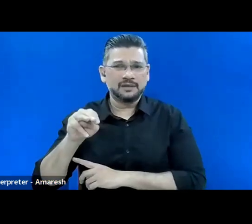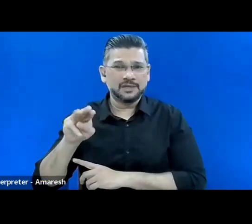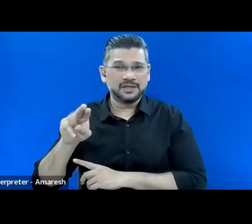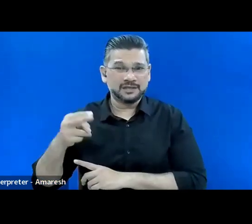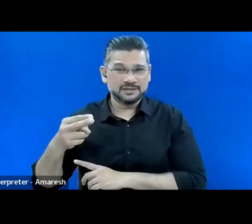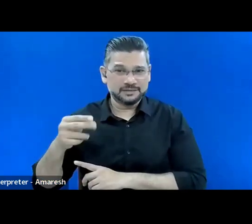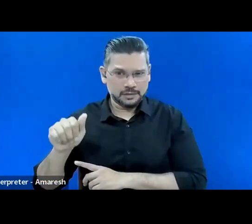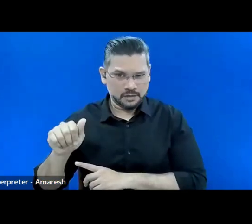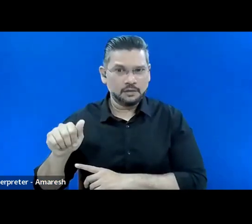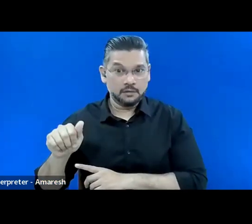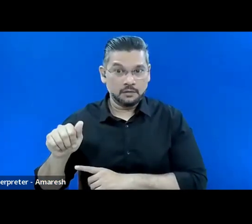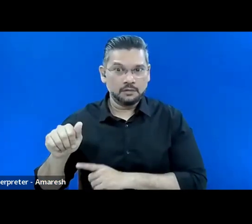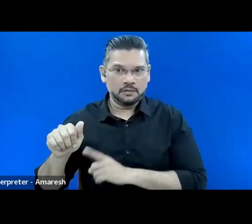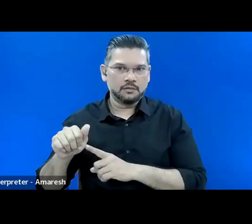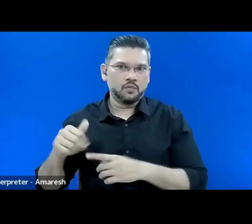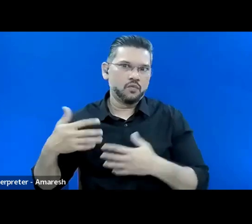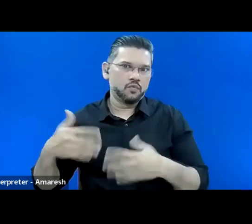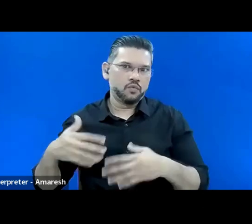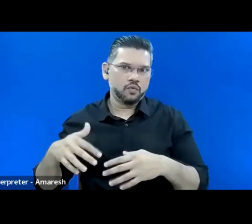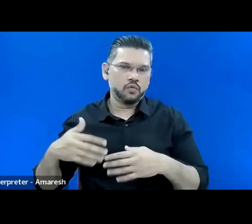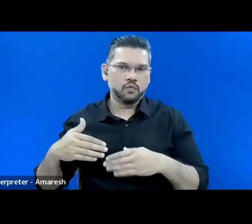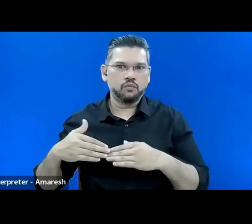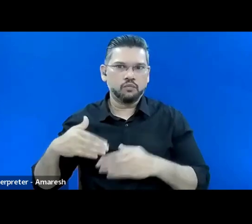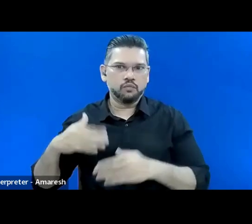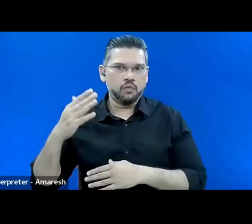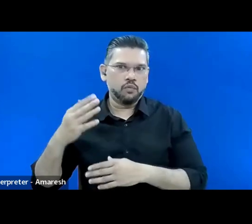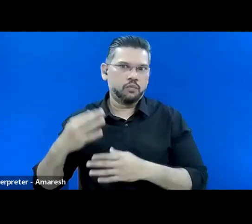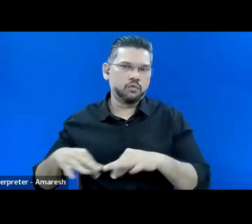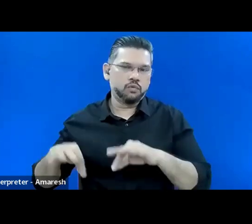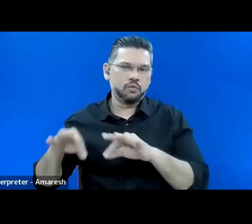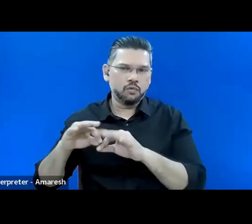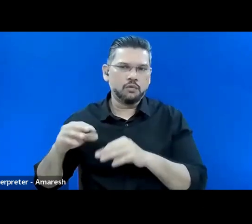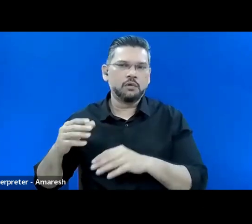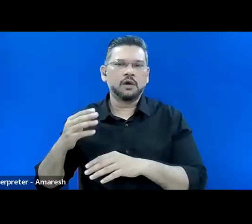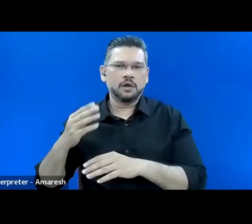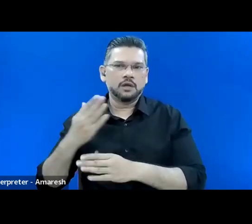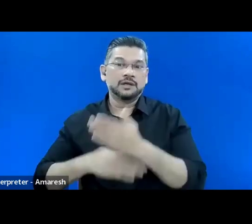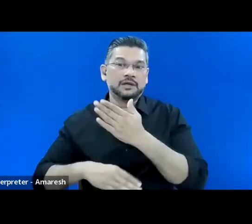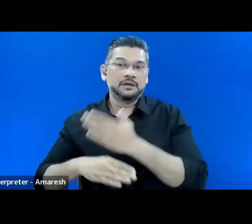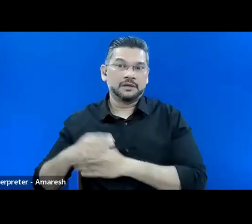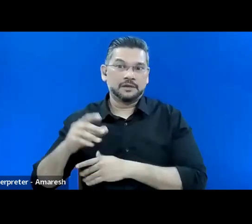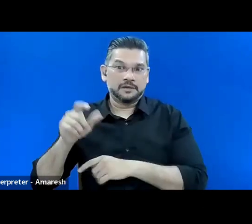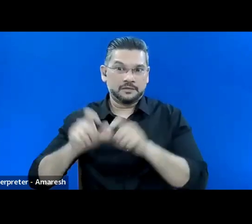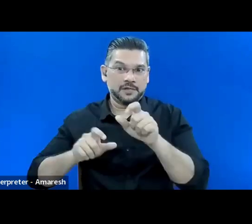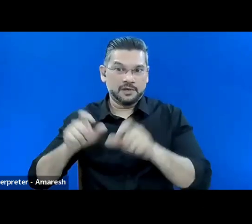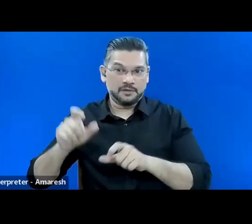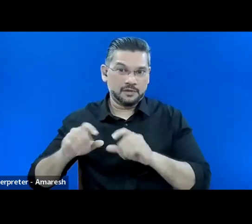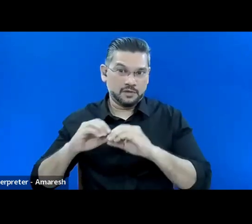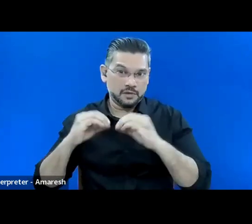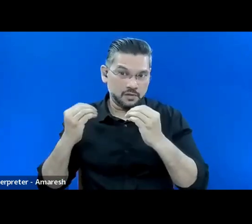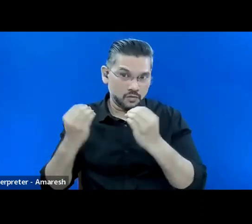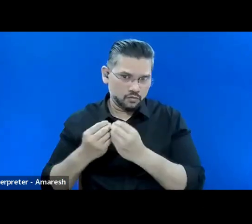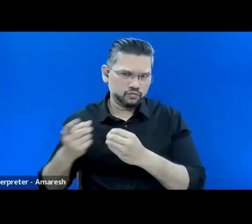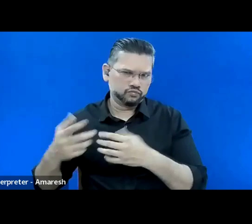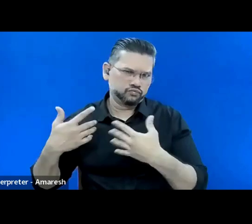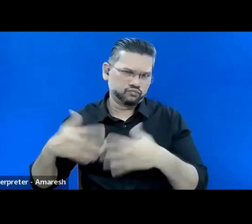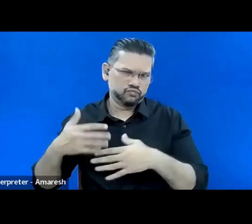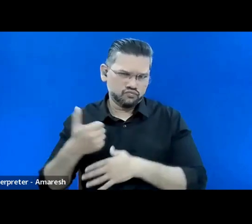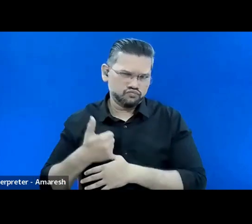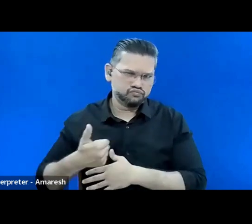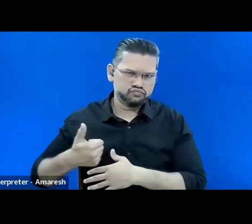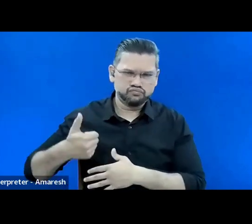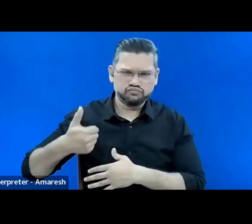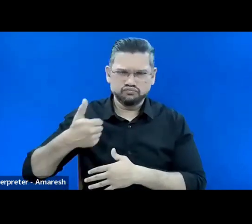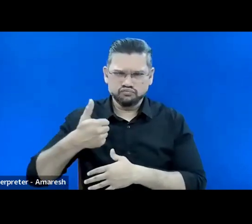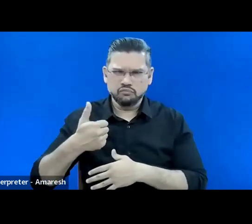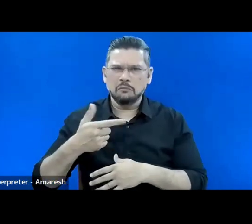one quite influential organization of persons with disabilities. And we have advocated with our government for full inclusion of persons